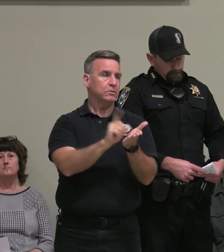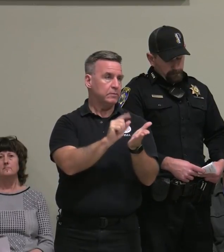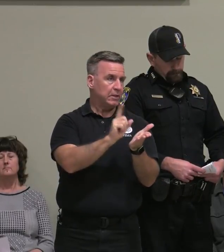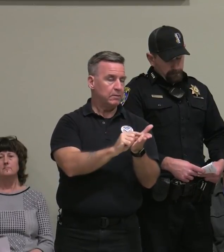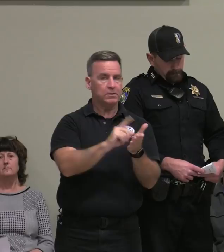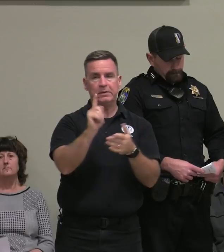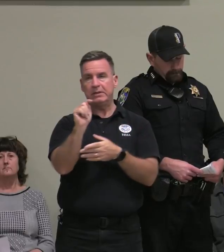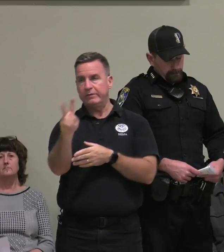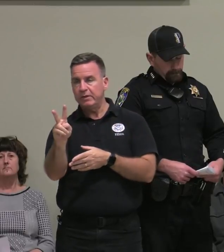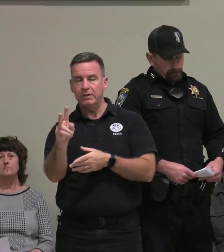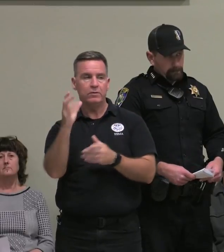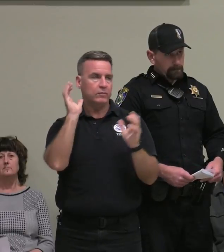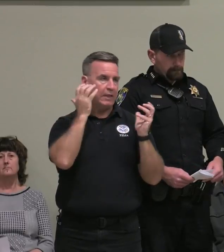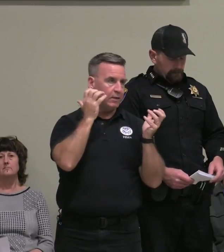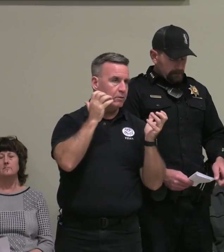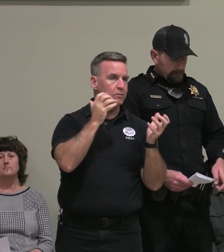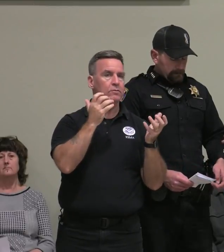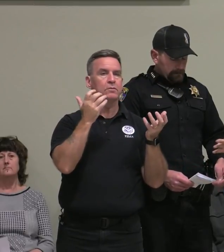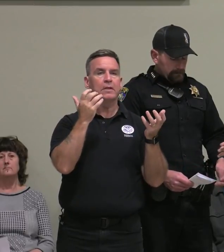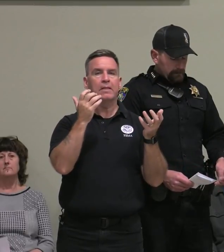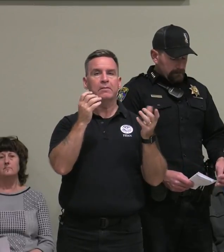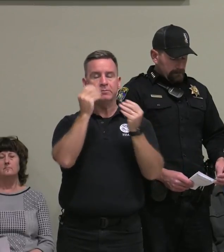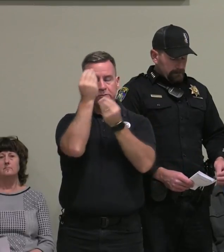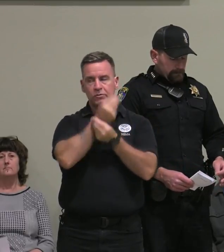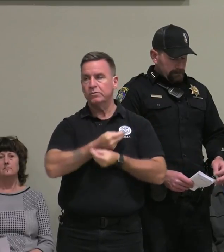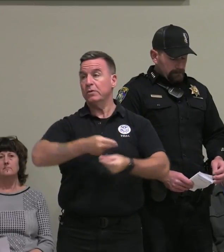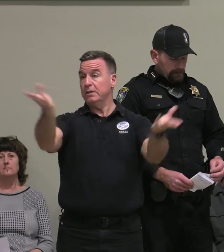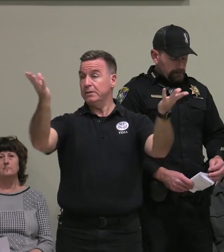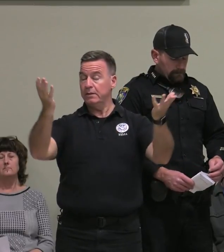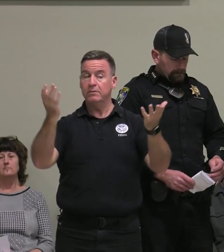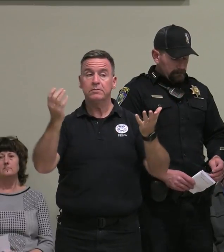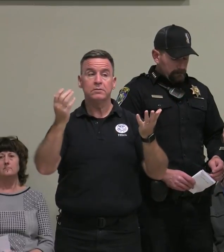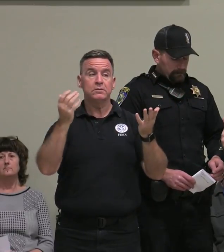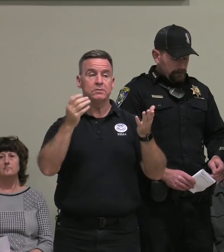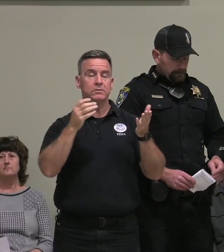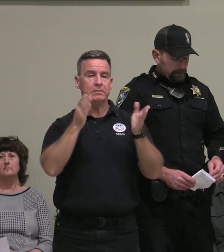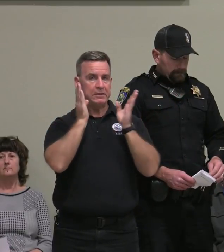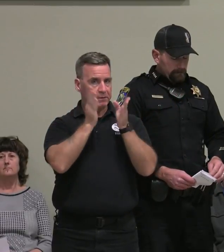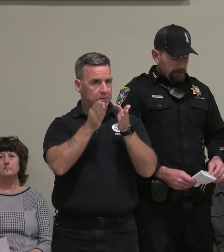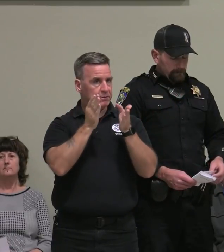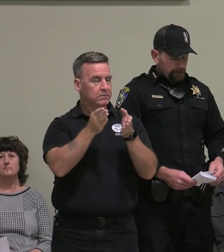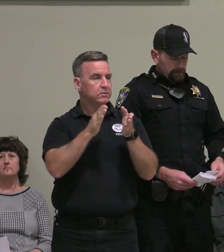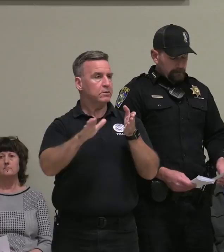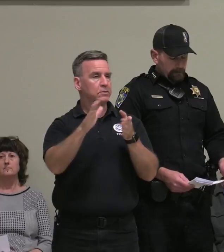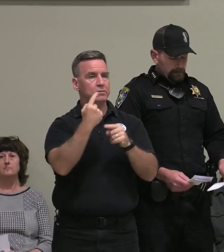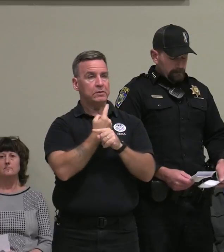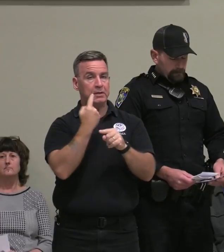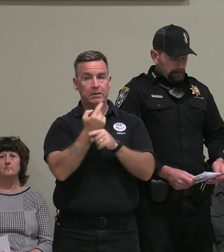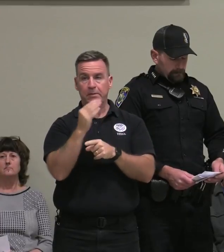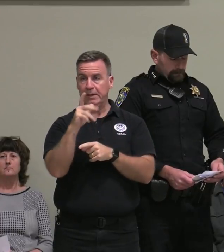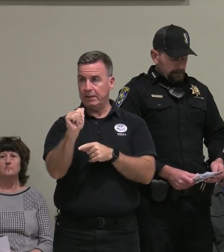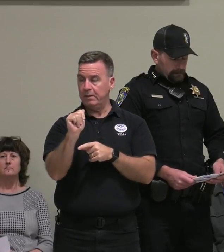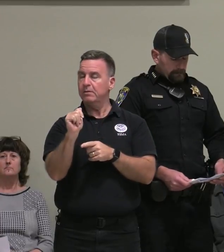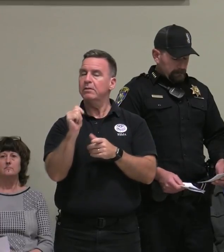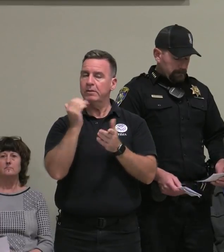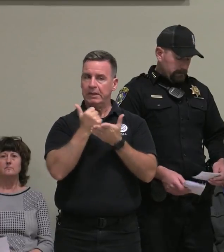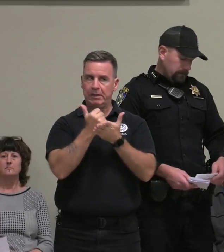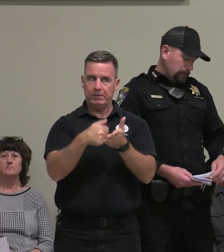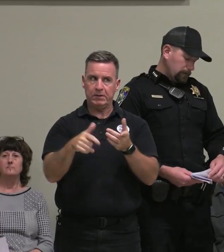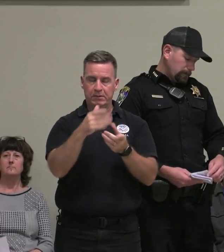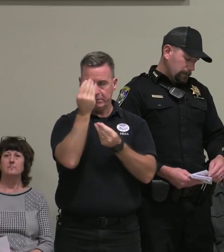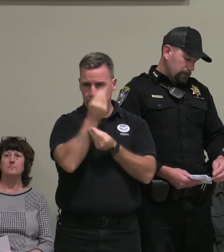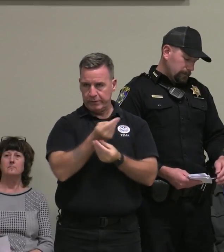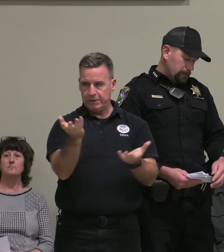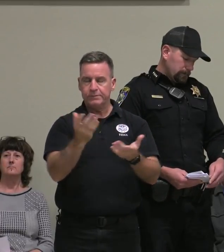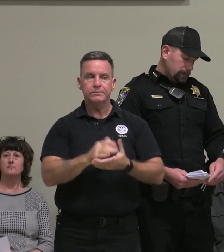print, television, radio, broadcast that out. So tuning into your traditional media outlets will help you get